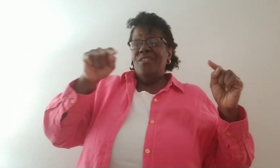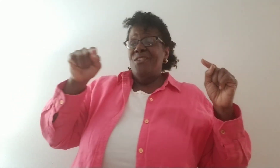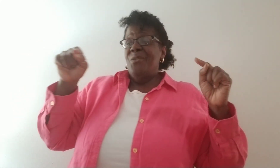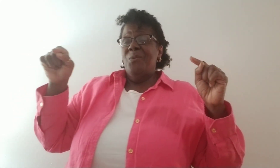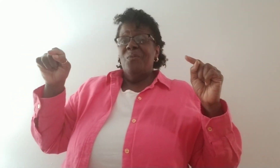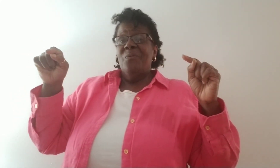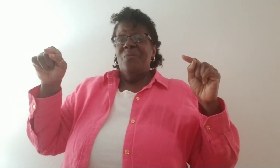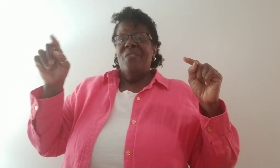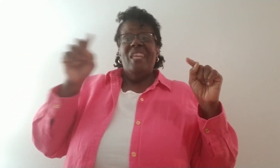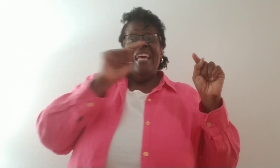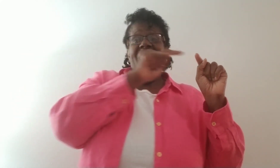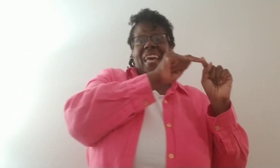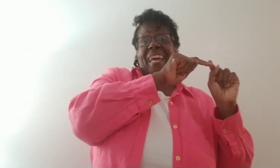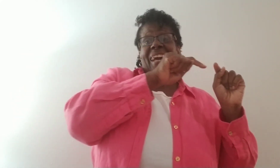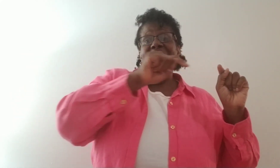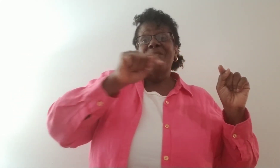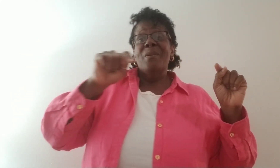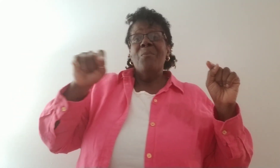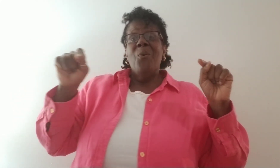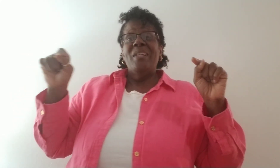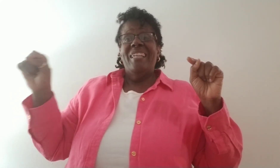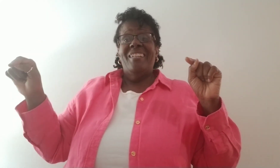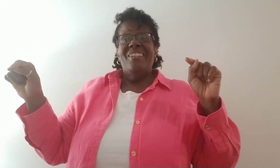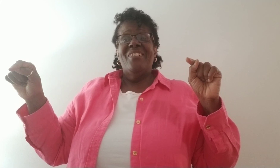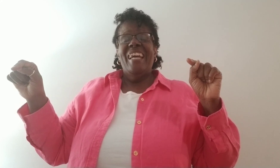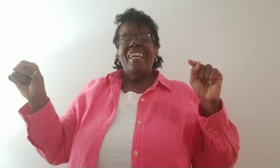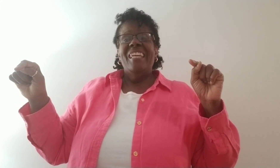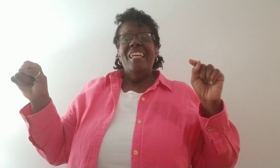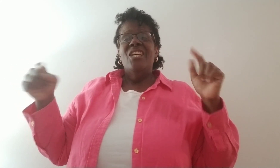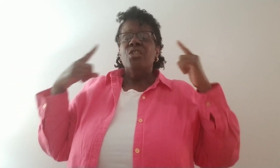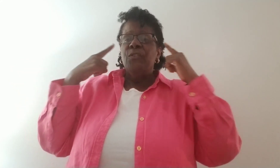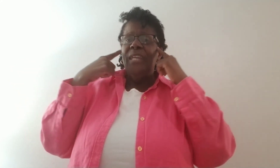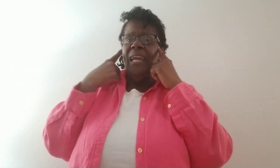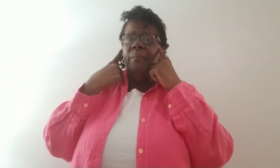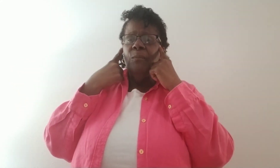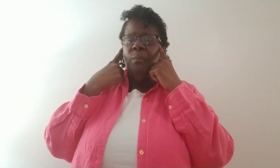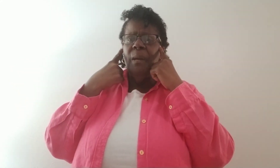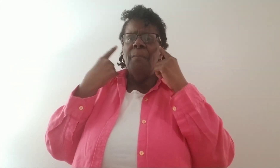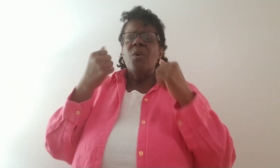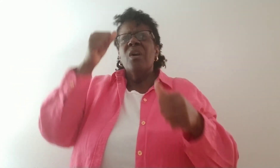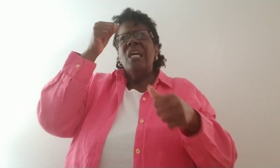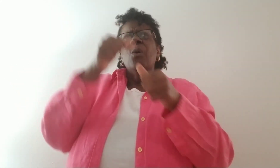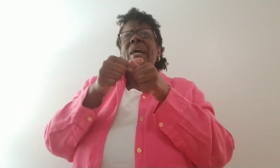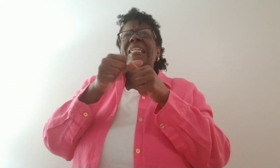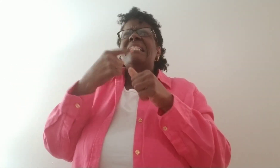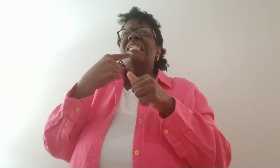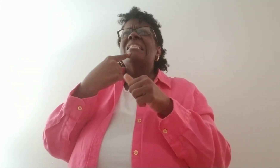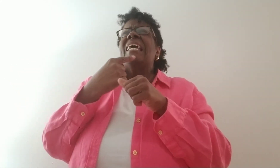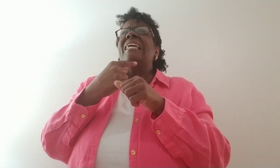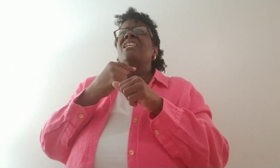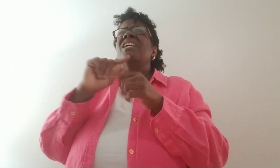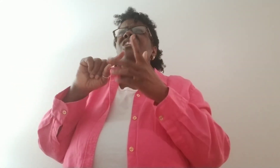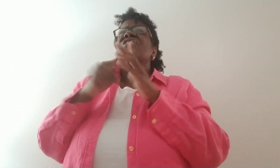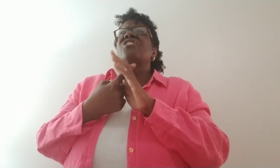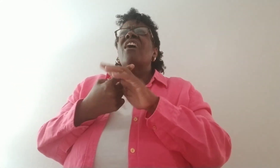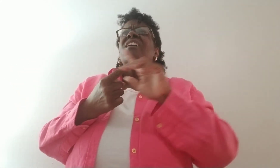afternoon, every morning, okay? So if you can't remember, wait, did she say start